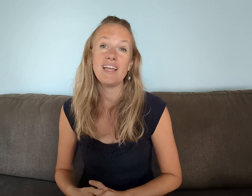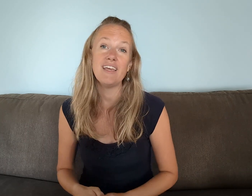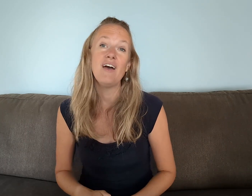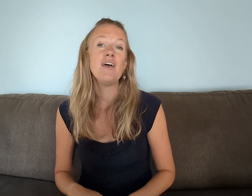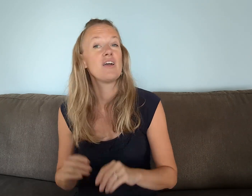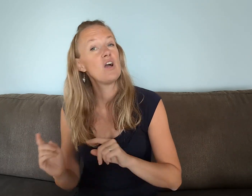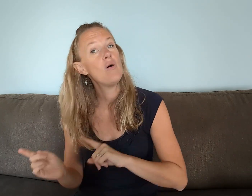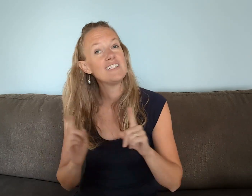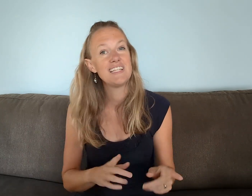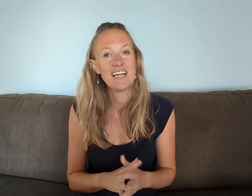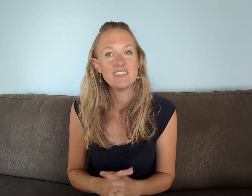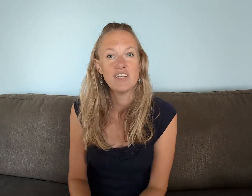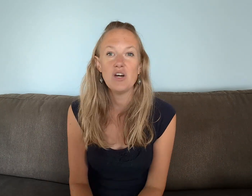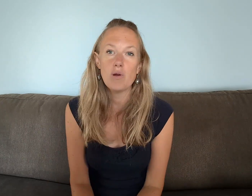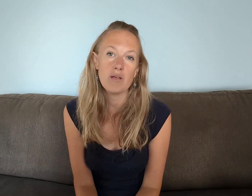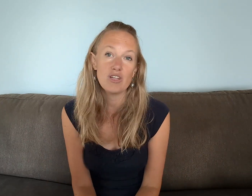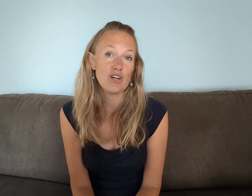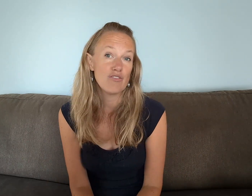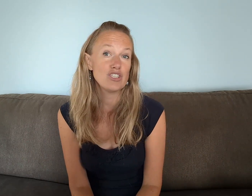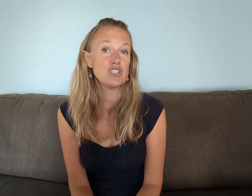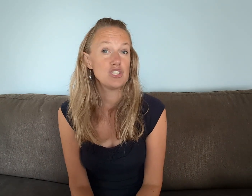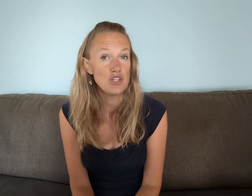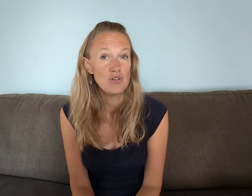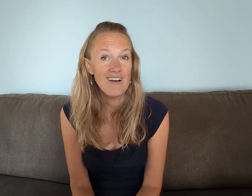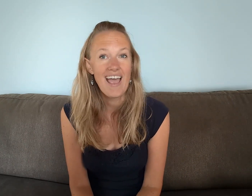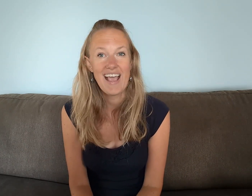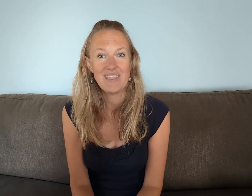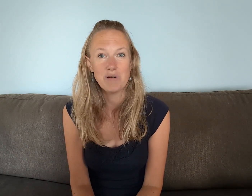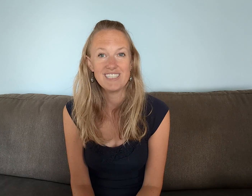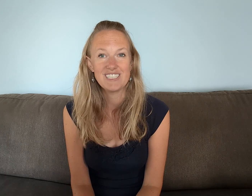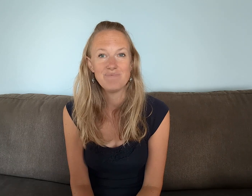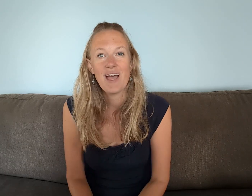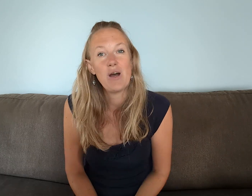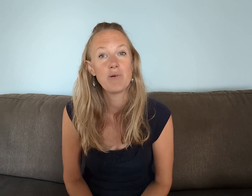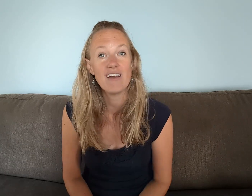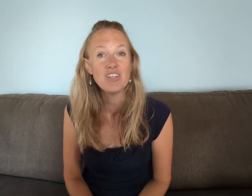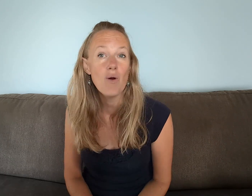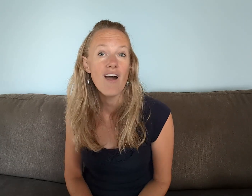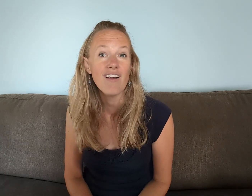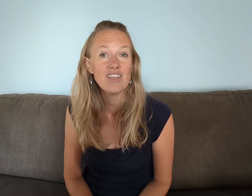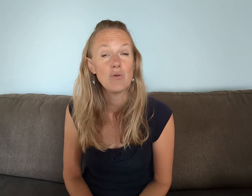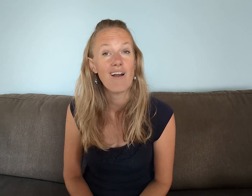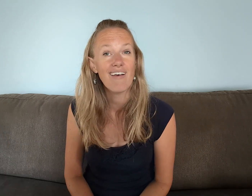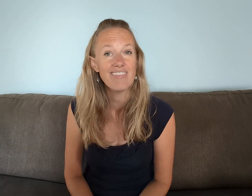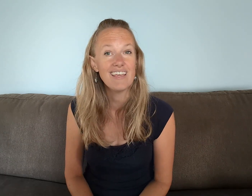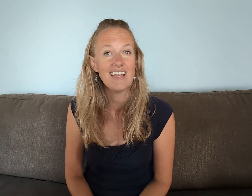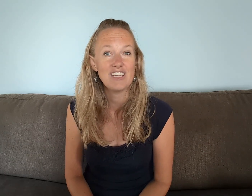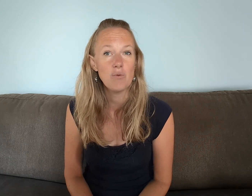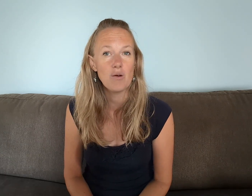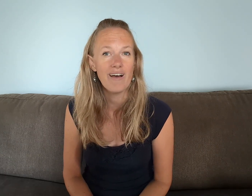ready, go on to the next video where we learn verse 2 and the bridge. I hope wherever you are healthy and you are